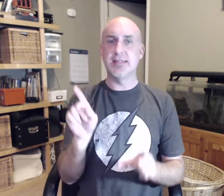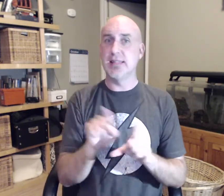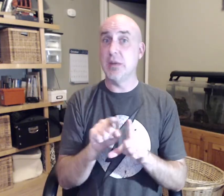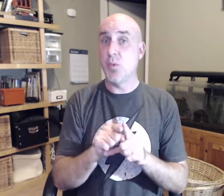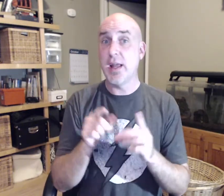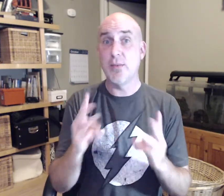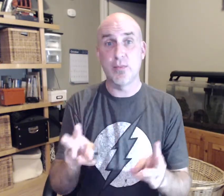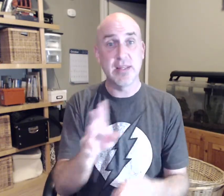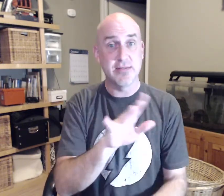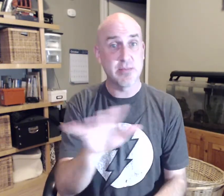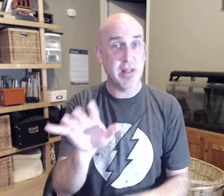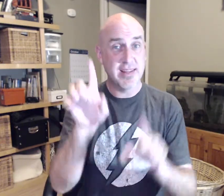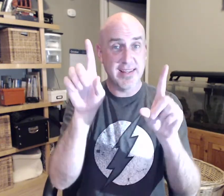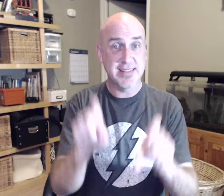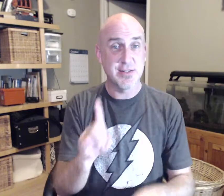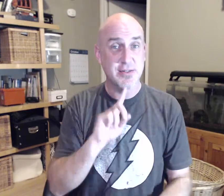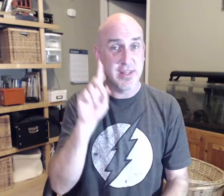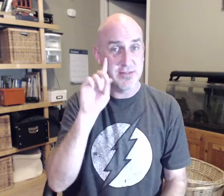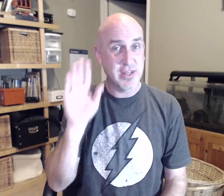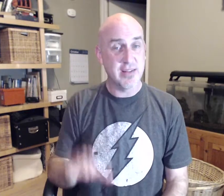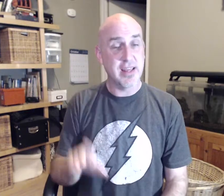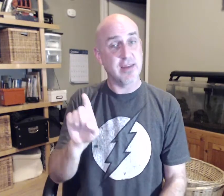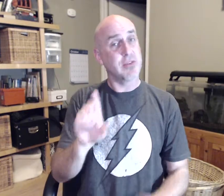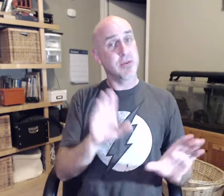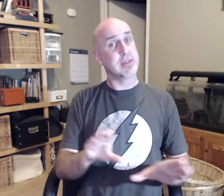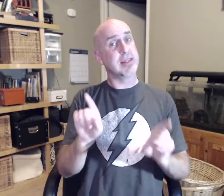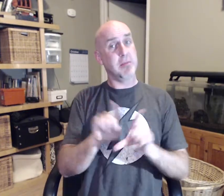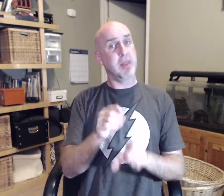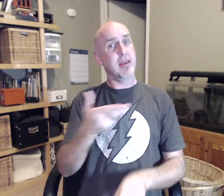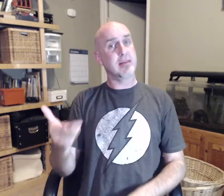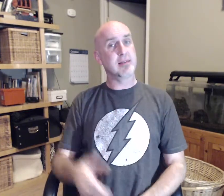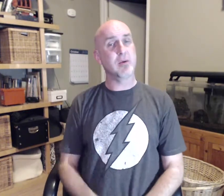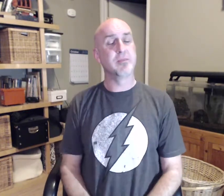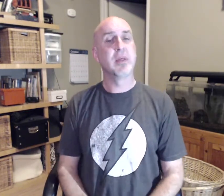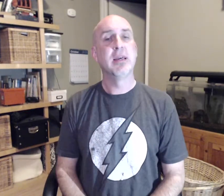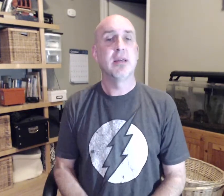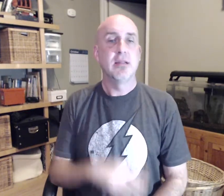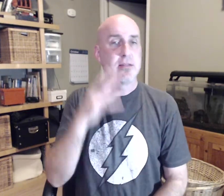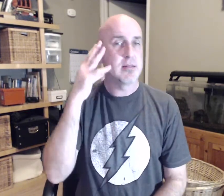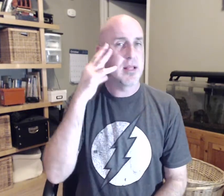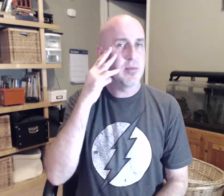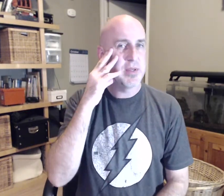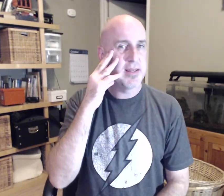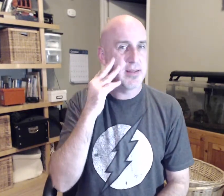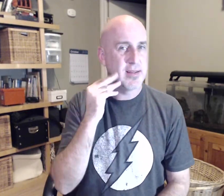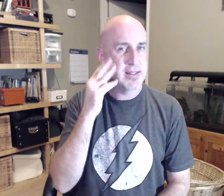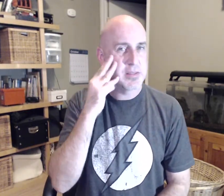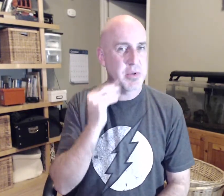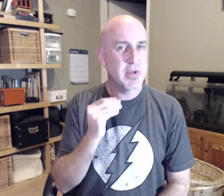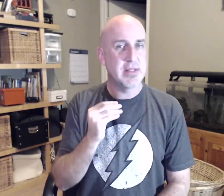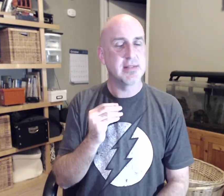same way when we give spelling tests to your deaf child. They have to do the same thing. So this will kind of be an experience